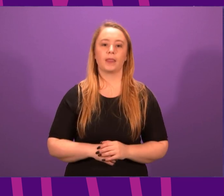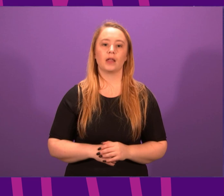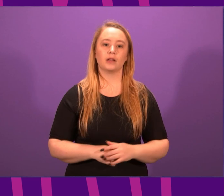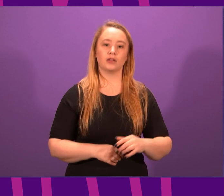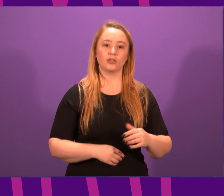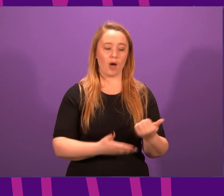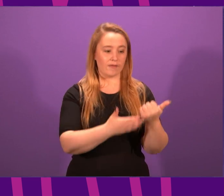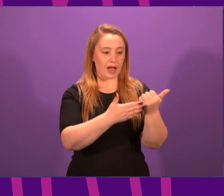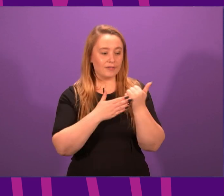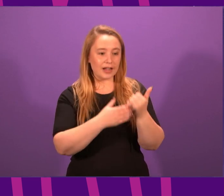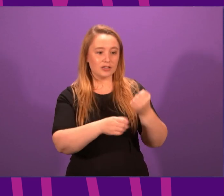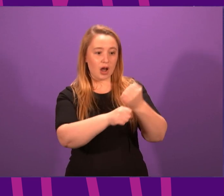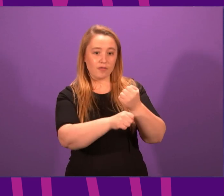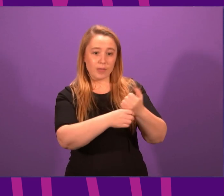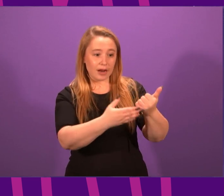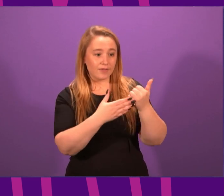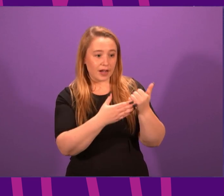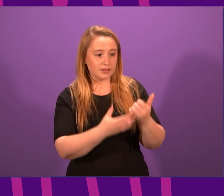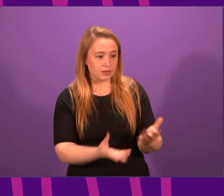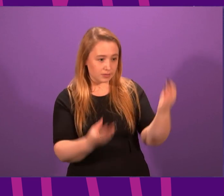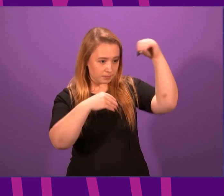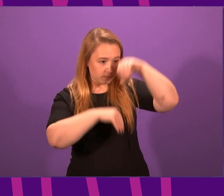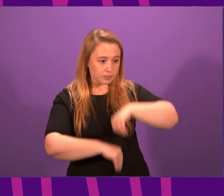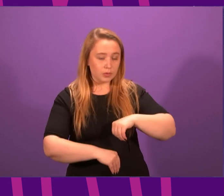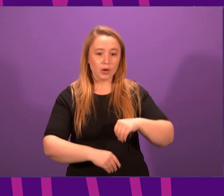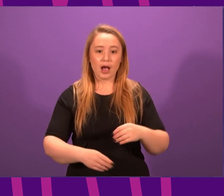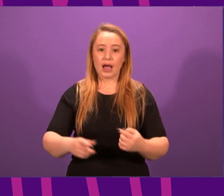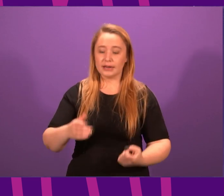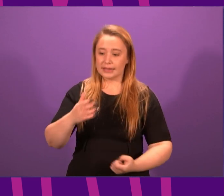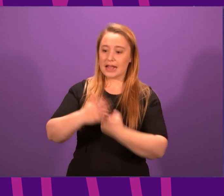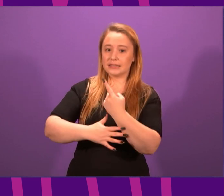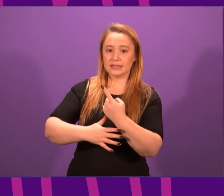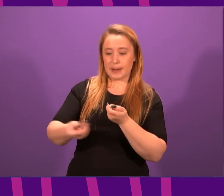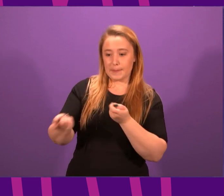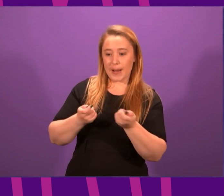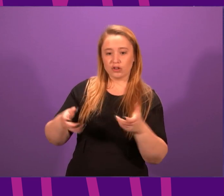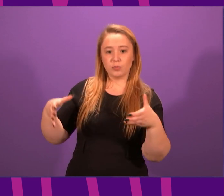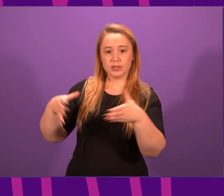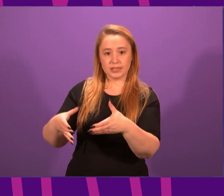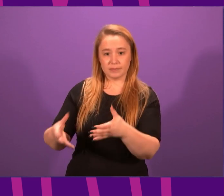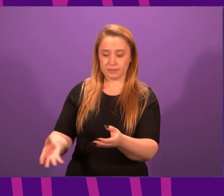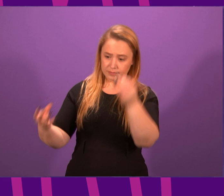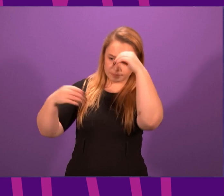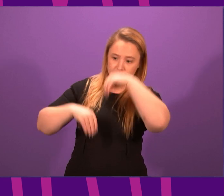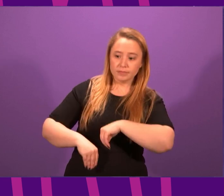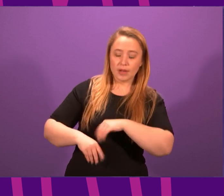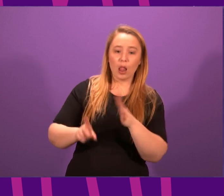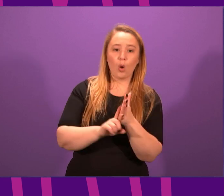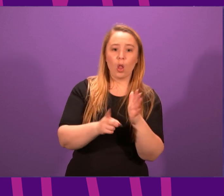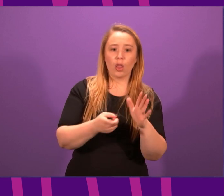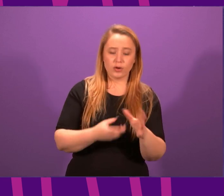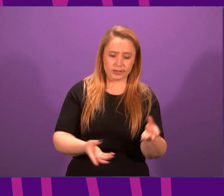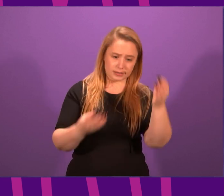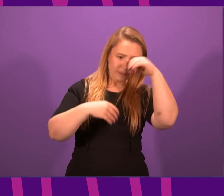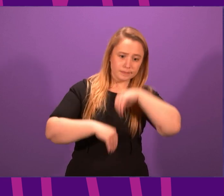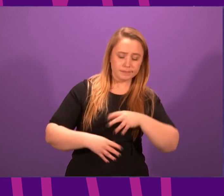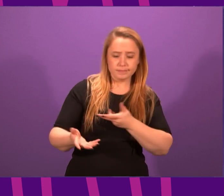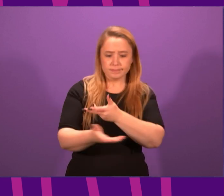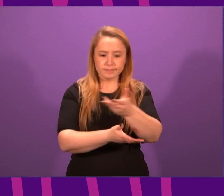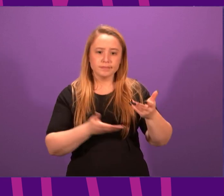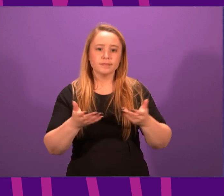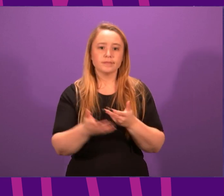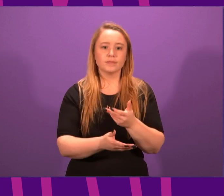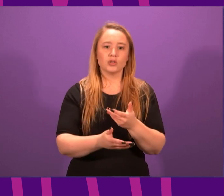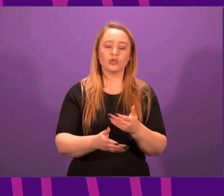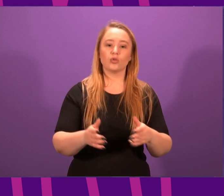on advice from the Government's advisers and the National Incident Management Team. We are also consulting with local authorities. While we will initially apply